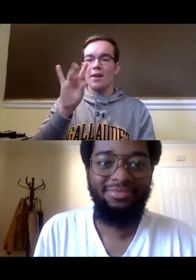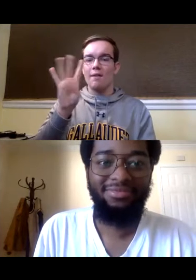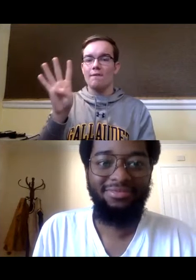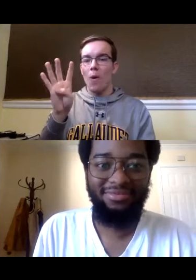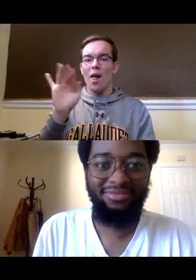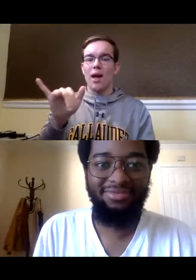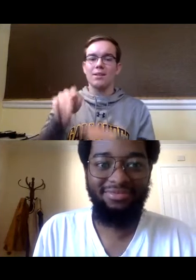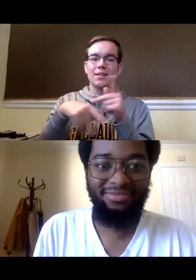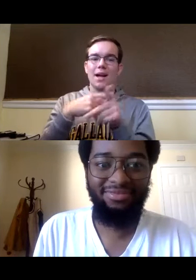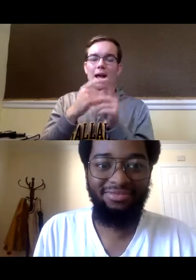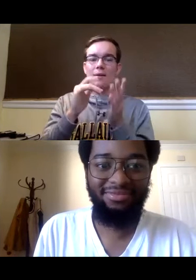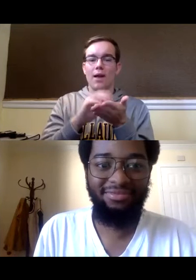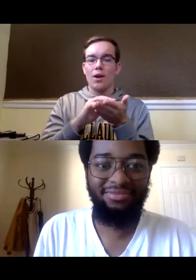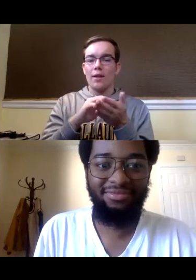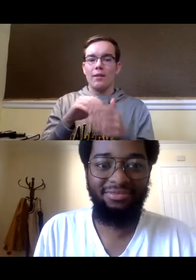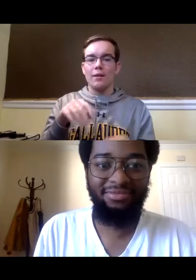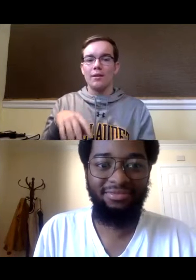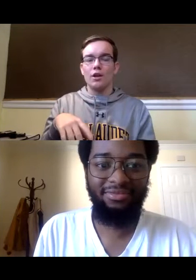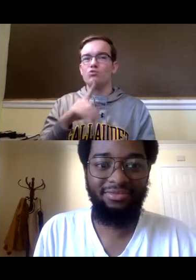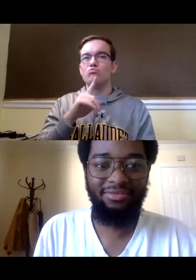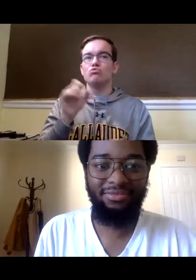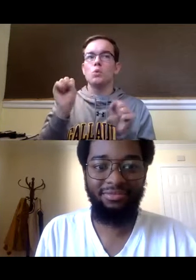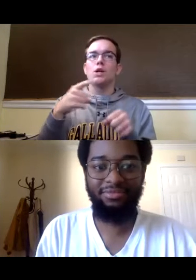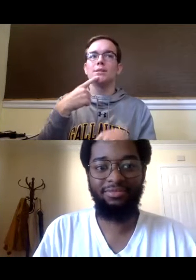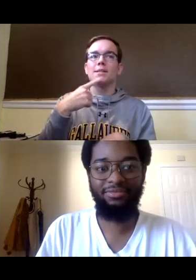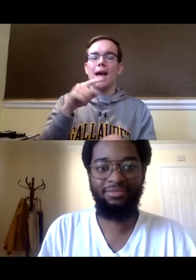It's the smart calculator would be like a TI-84.